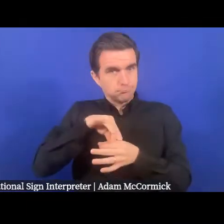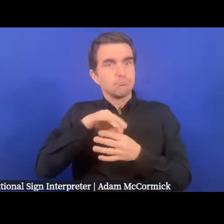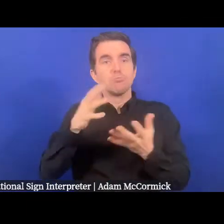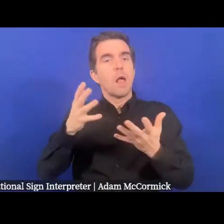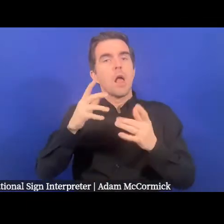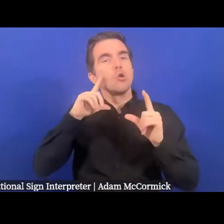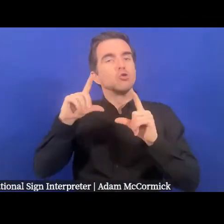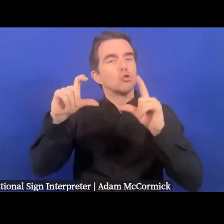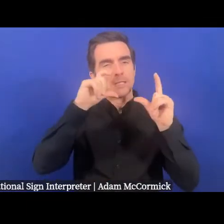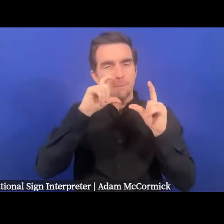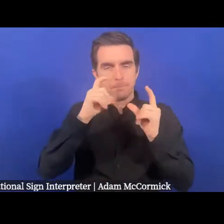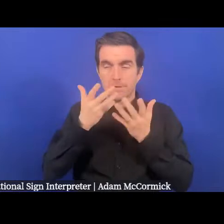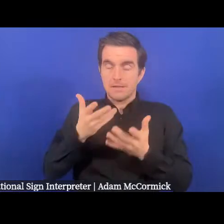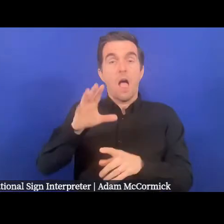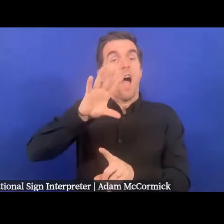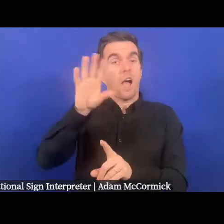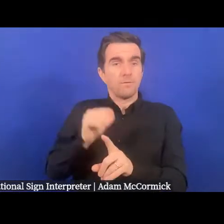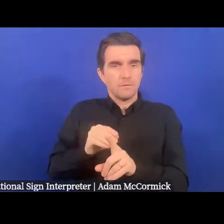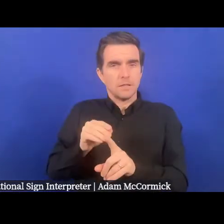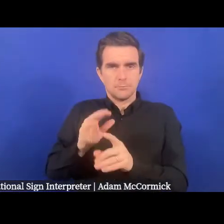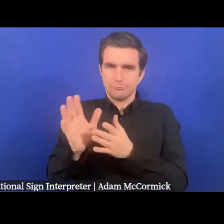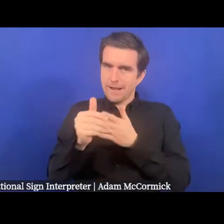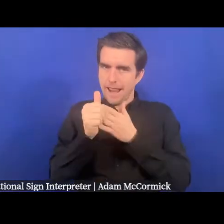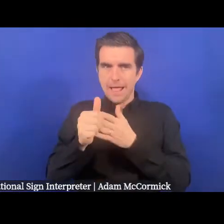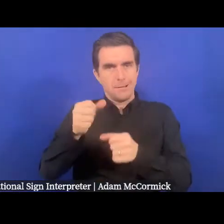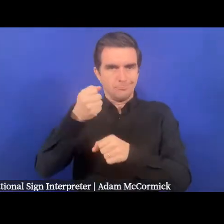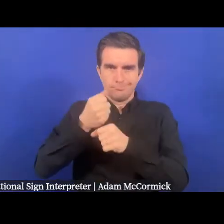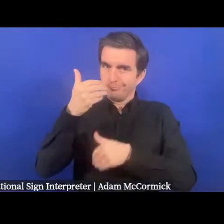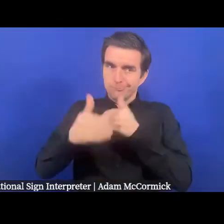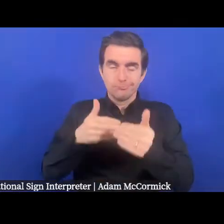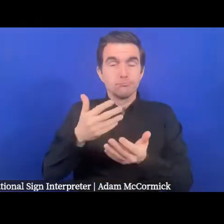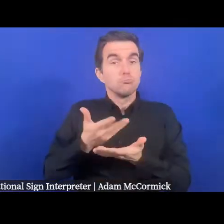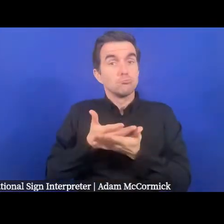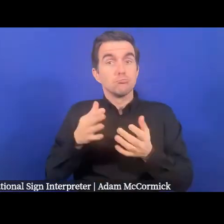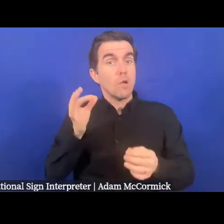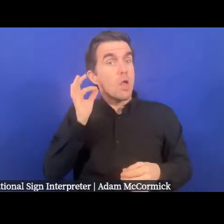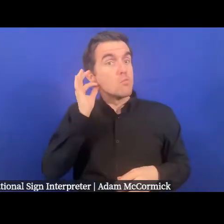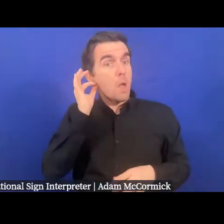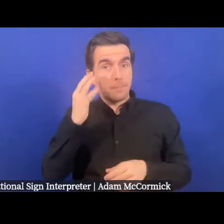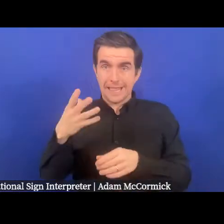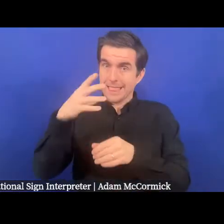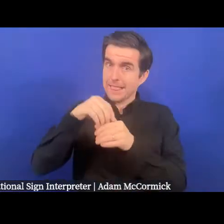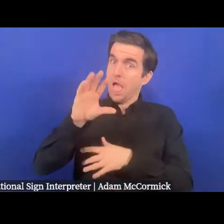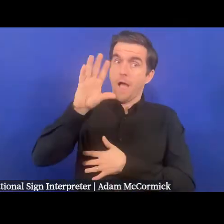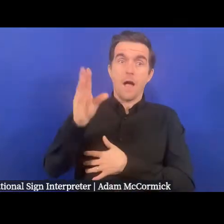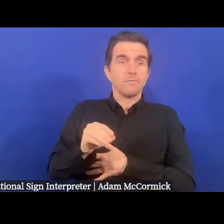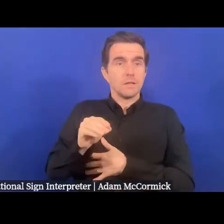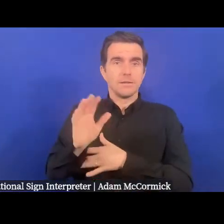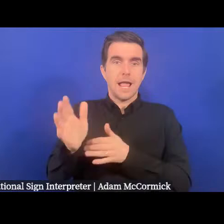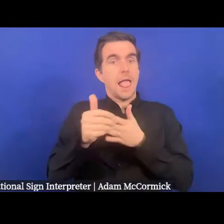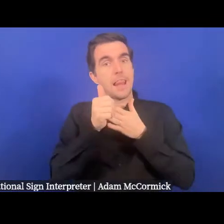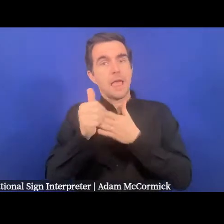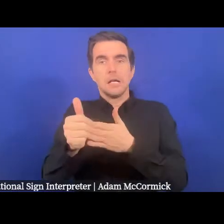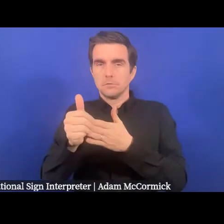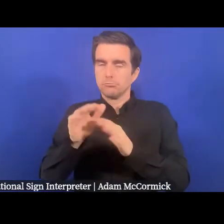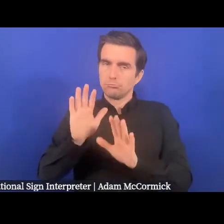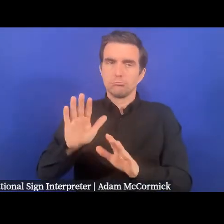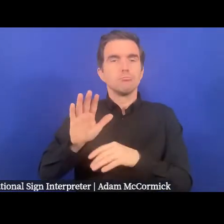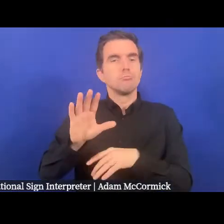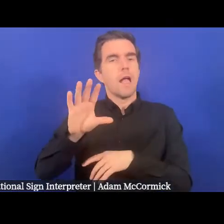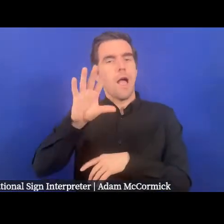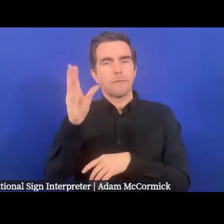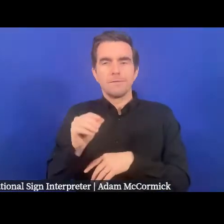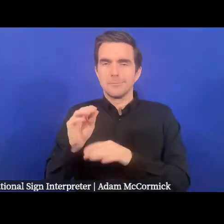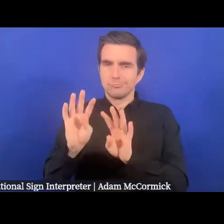have done as it's a committee comprising women leaders in the public